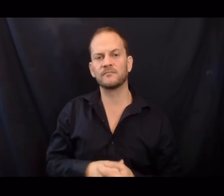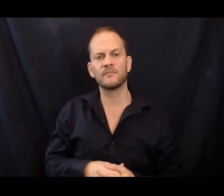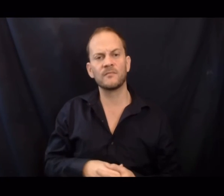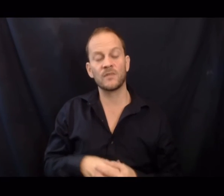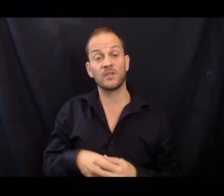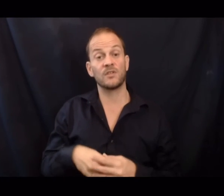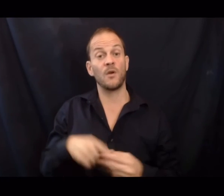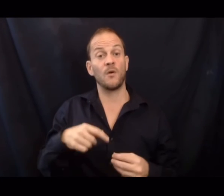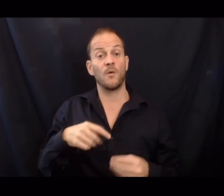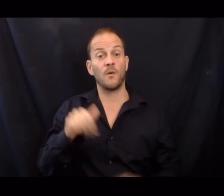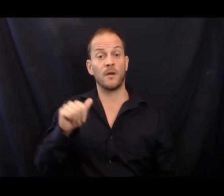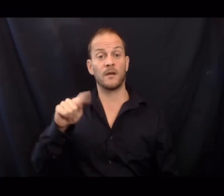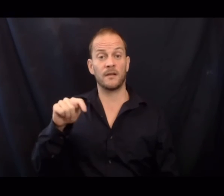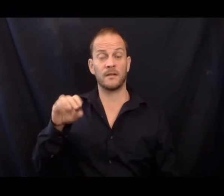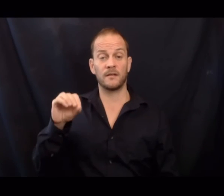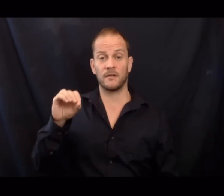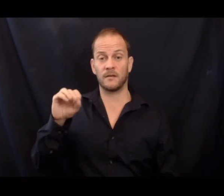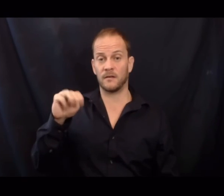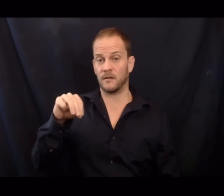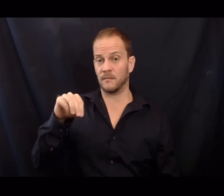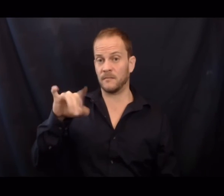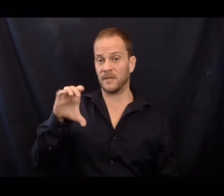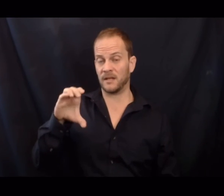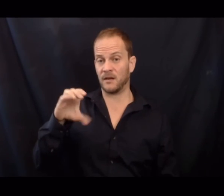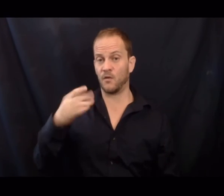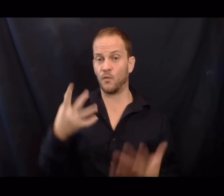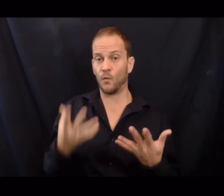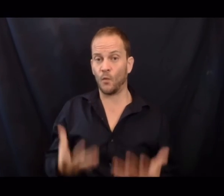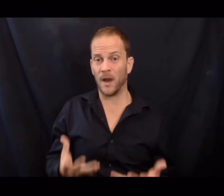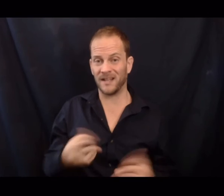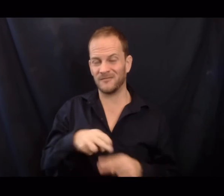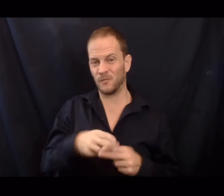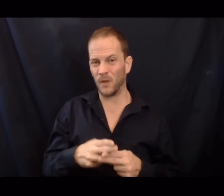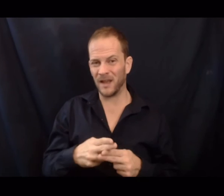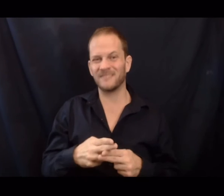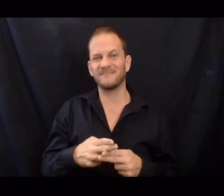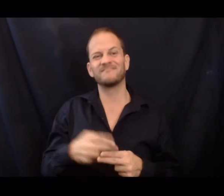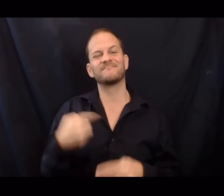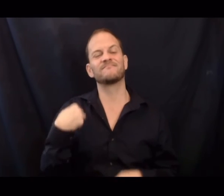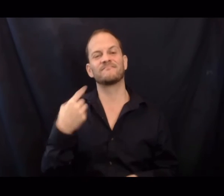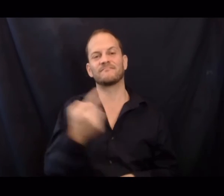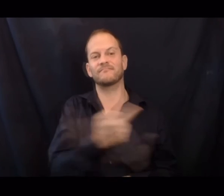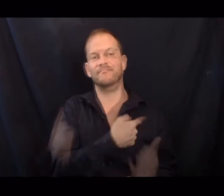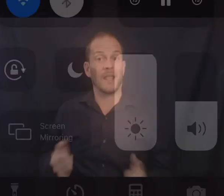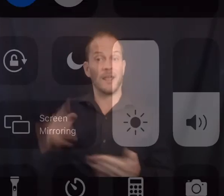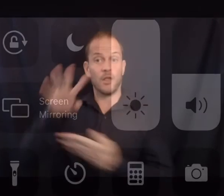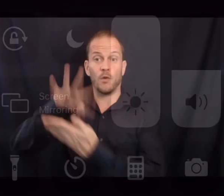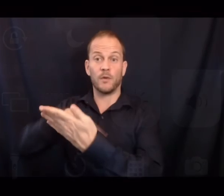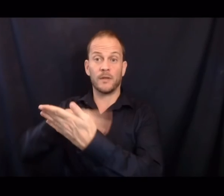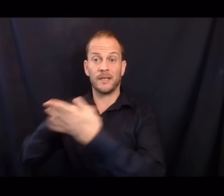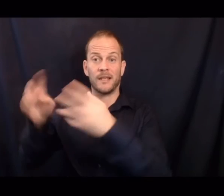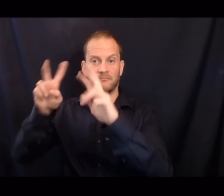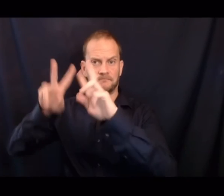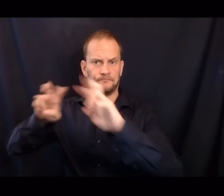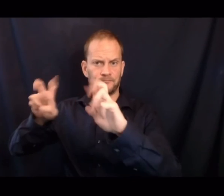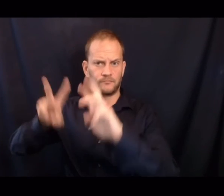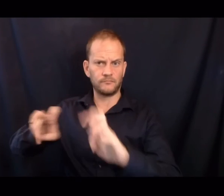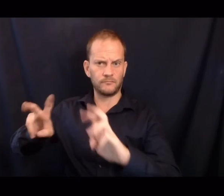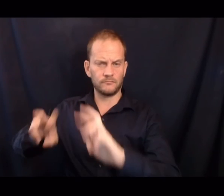process is called enrichment. It can make you enriched. So let's make a table for this function f,